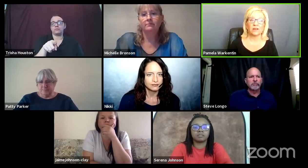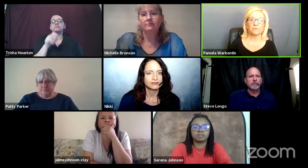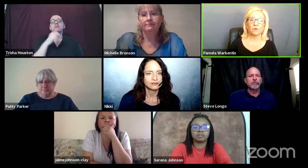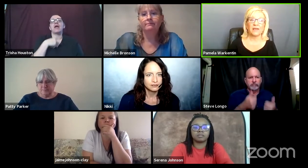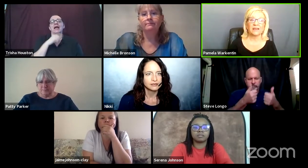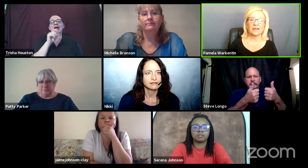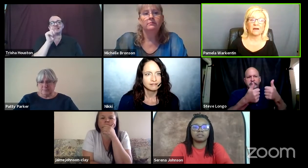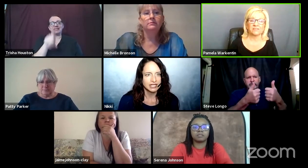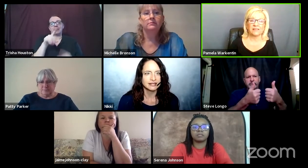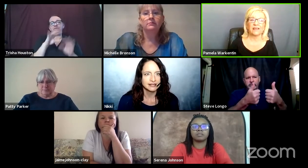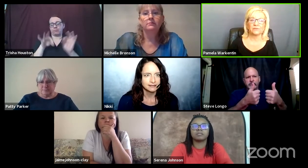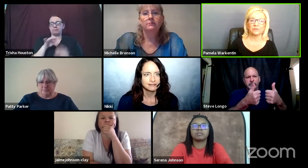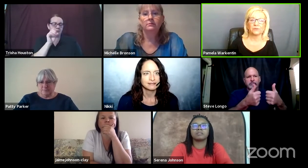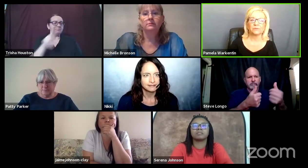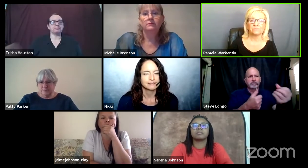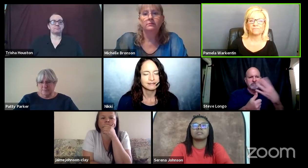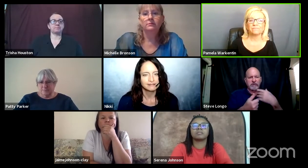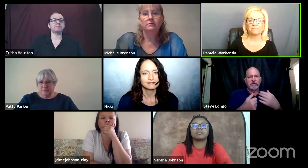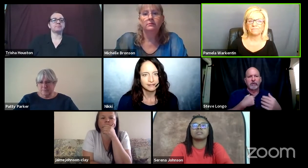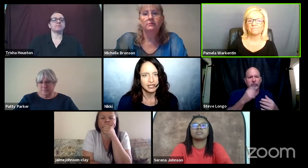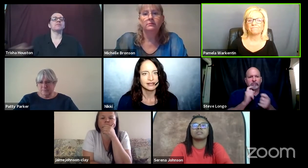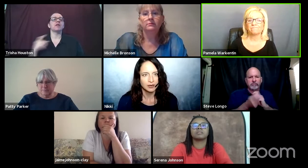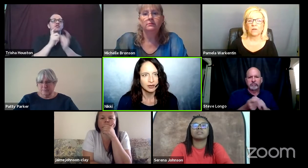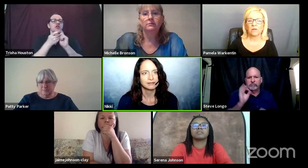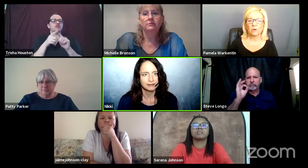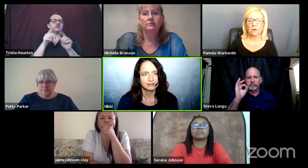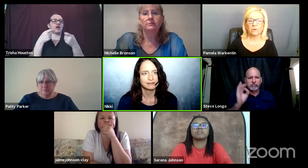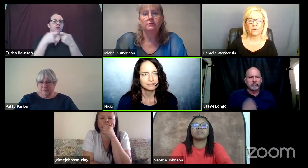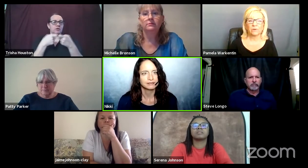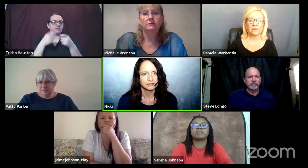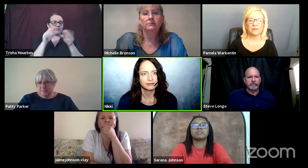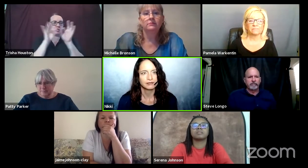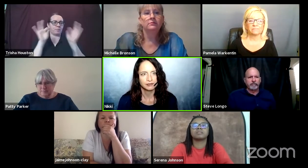electronic format? I'll Yes. send that to you. Yes, I will.